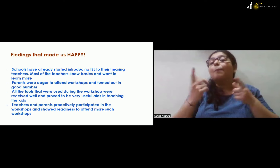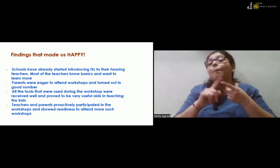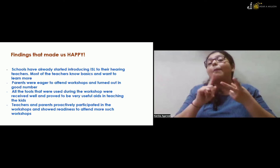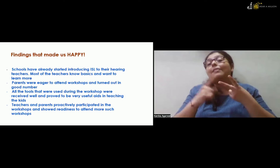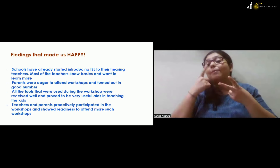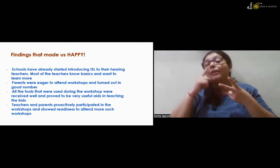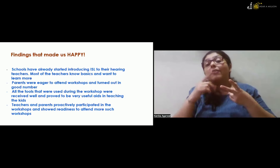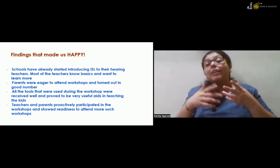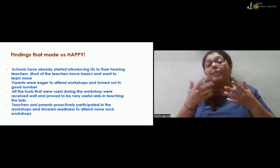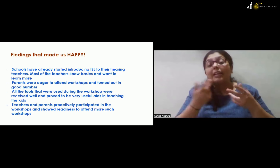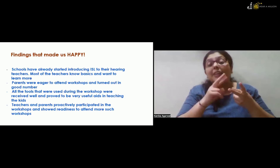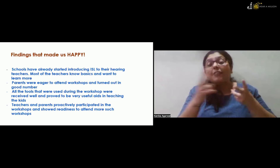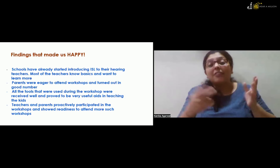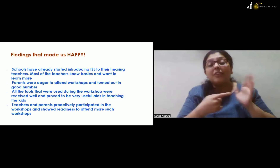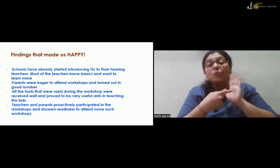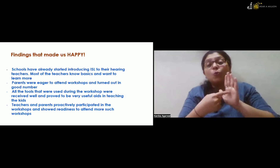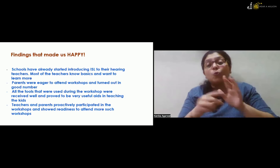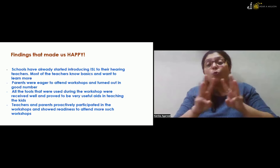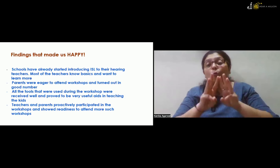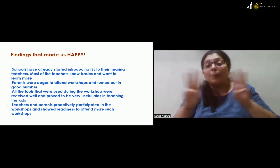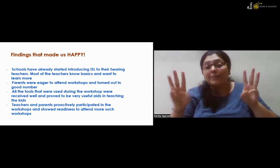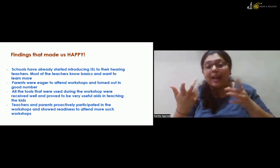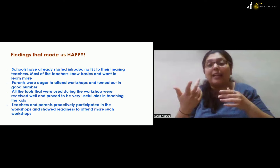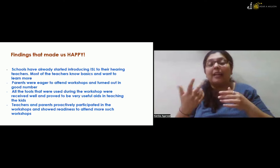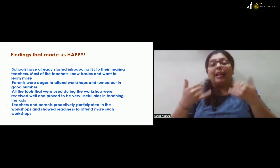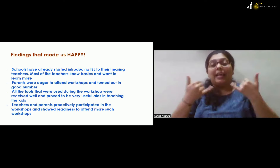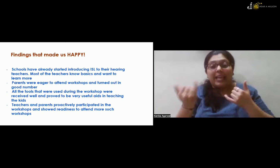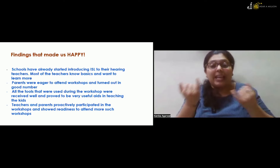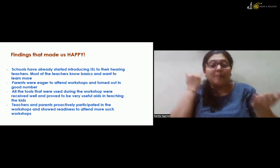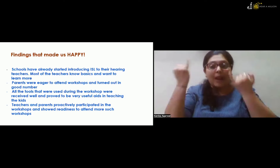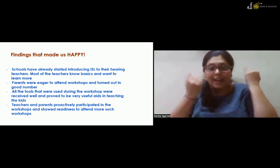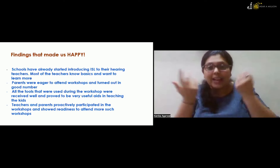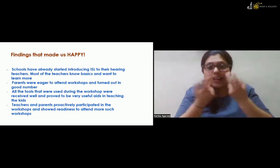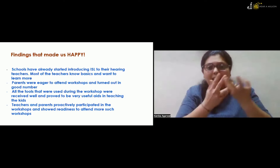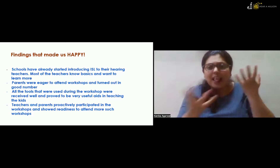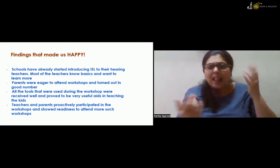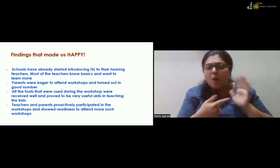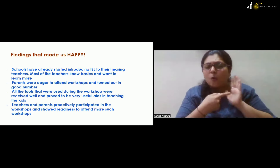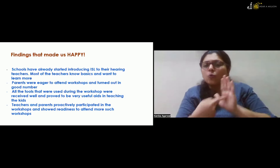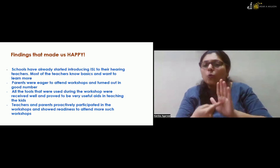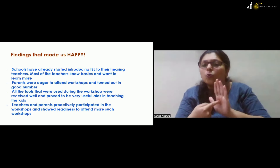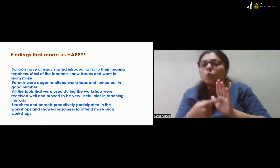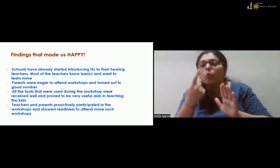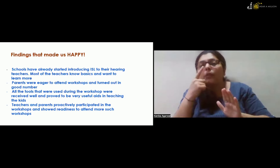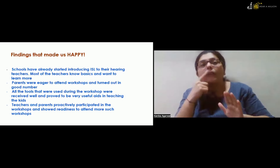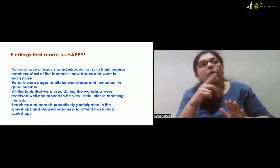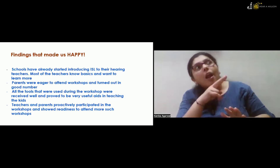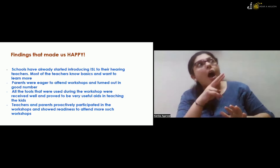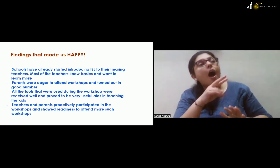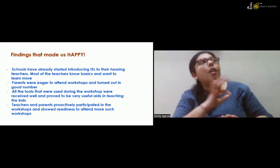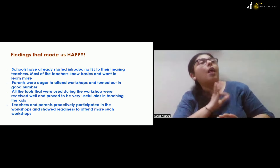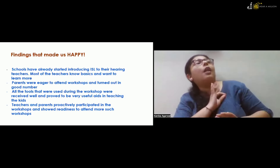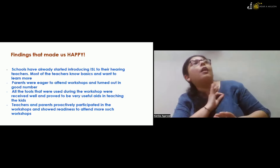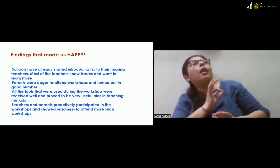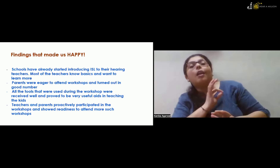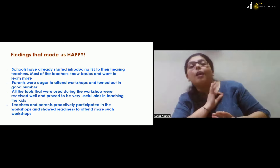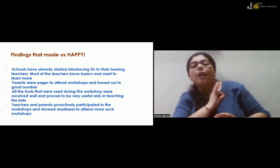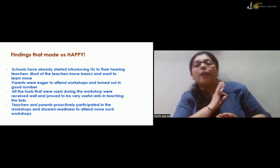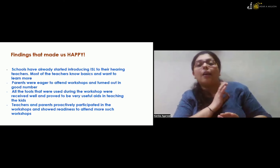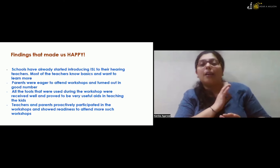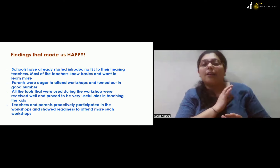Third was all the kind of tools, materials, websites, links, games, activities which we